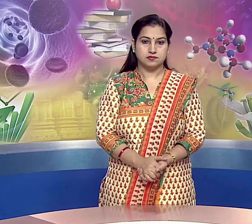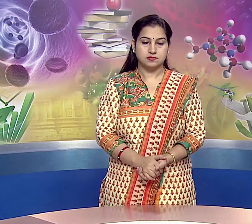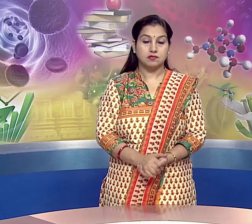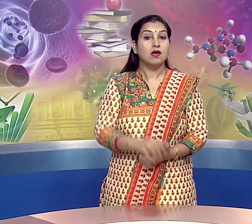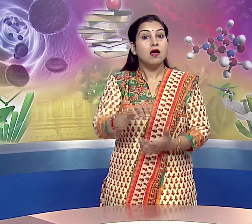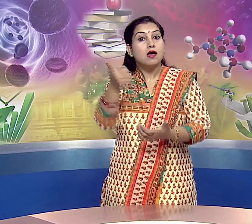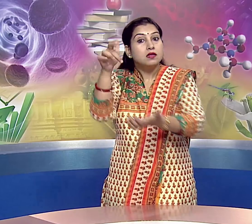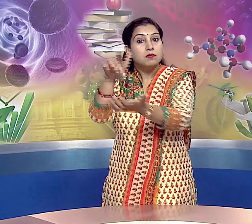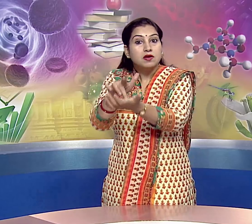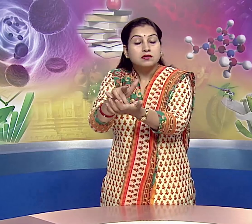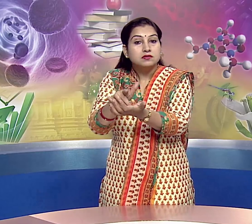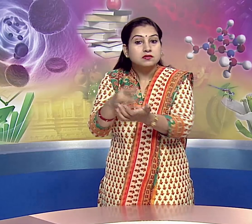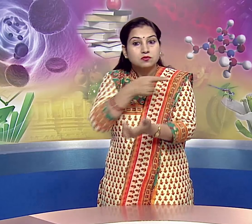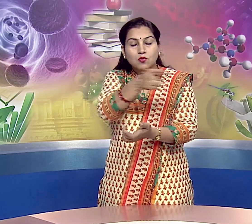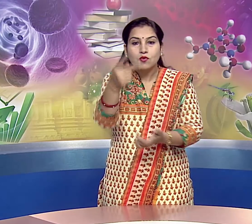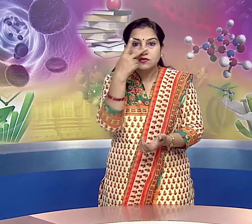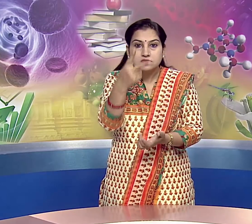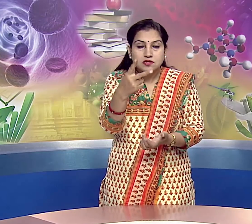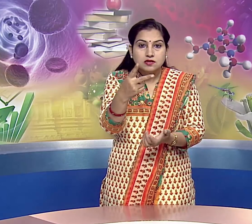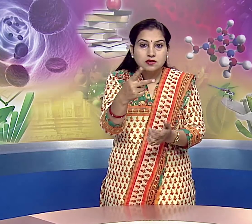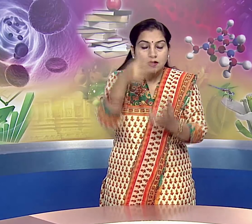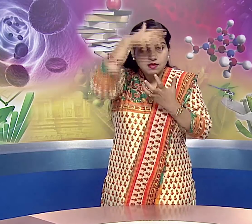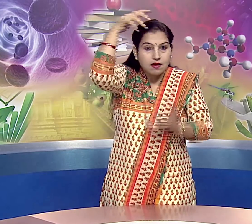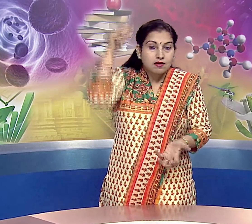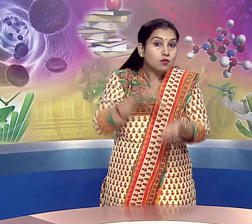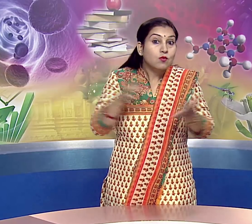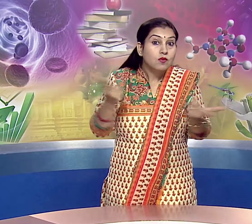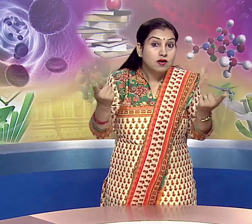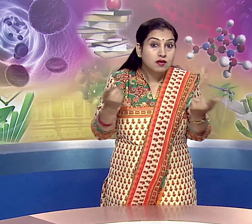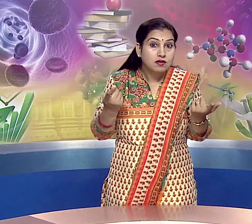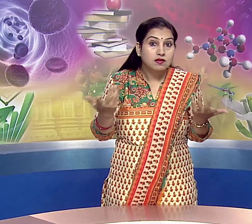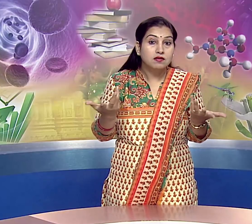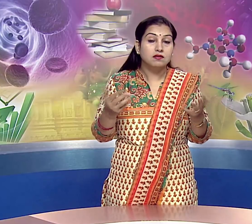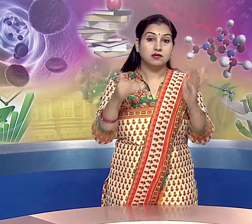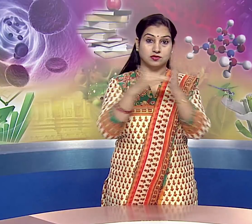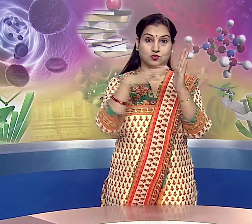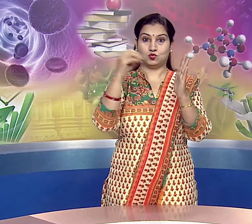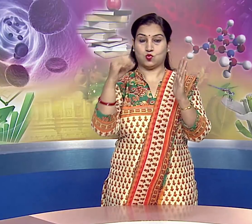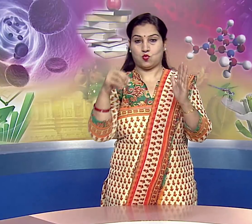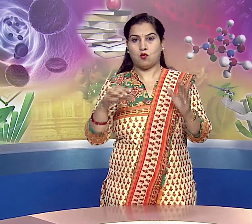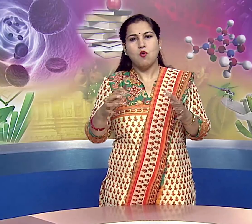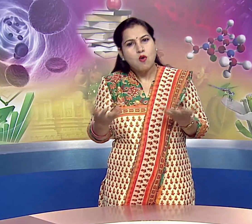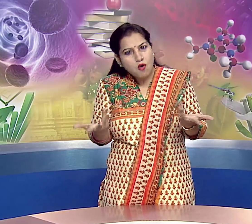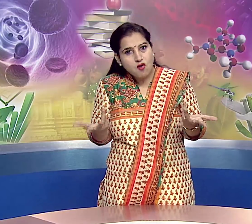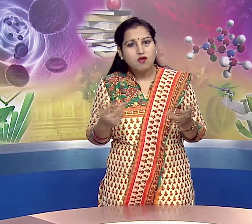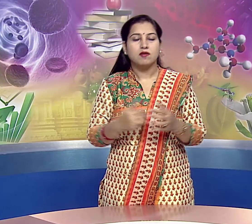Other than that, we can see a tiger in a zoo or